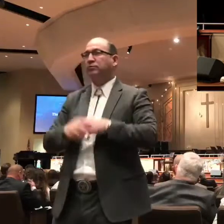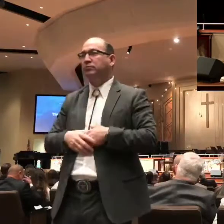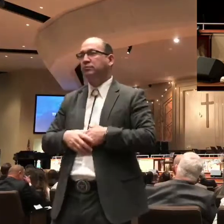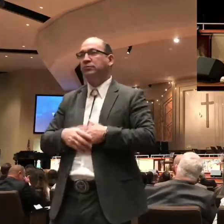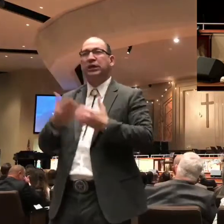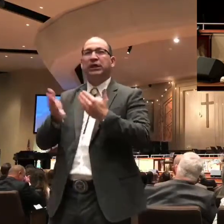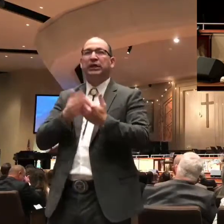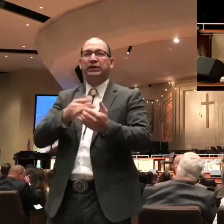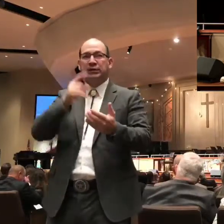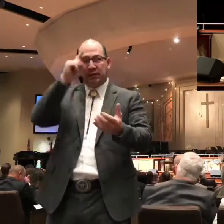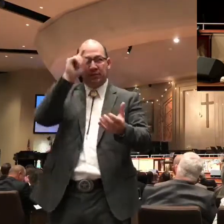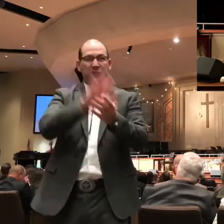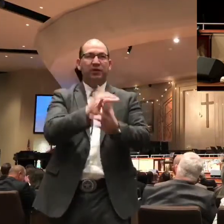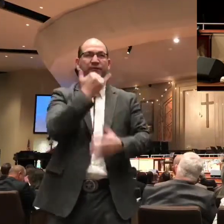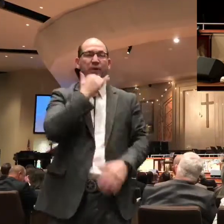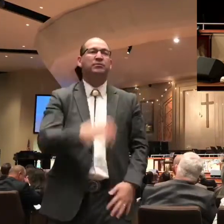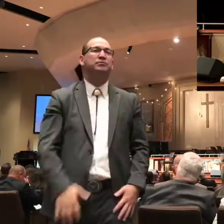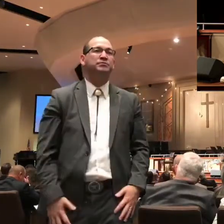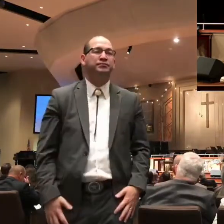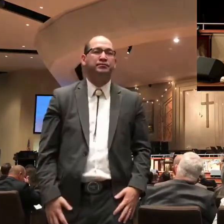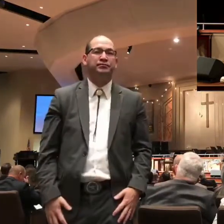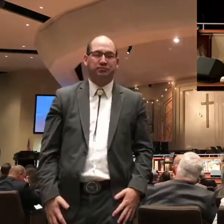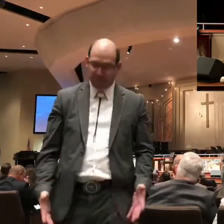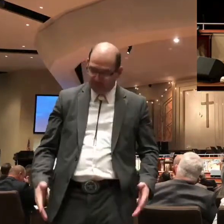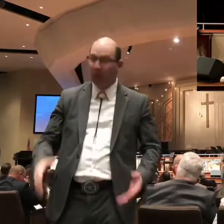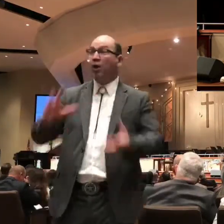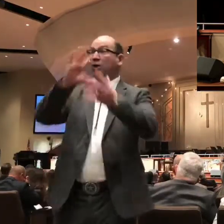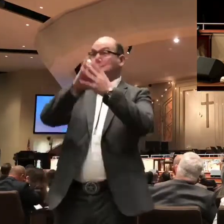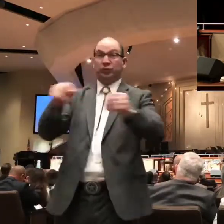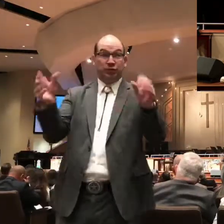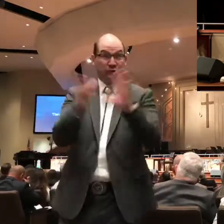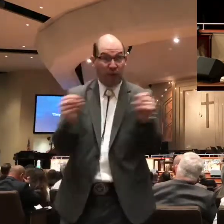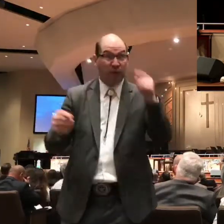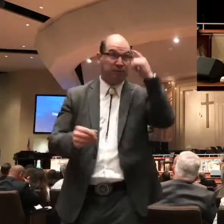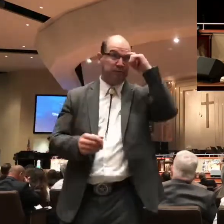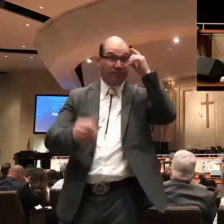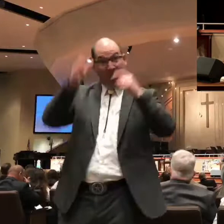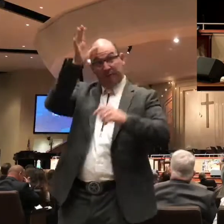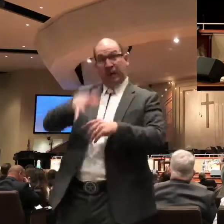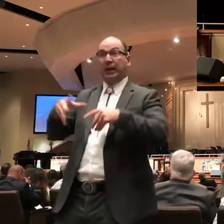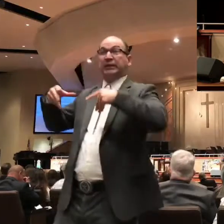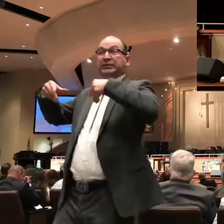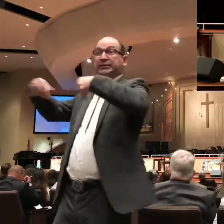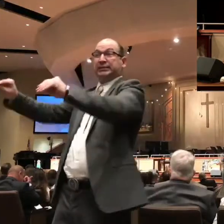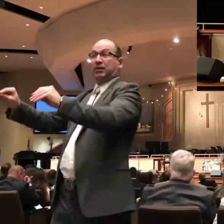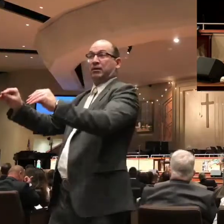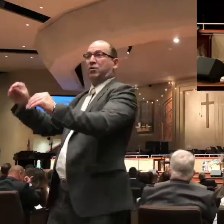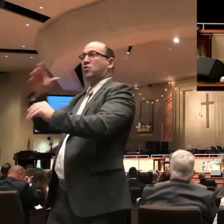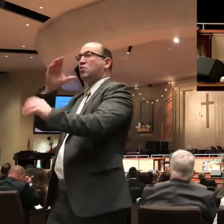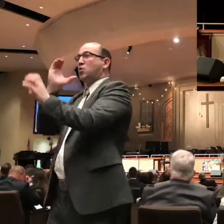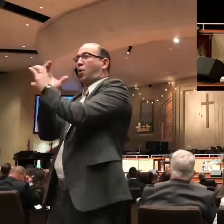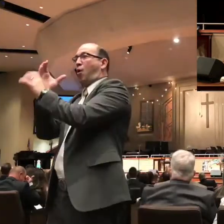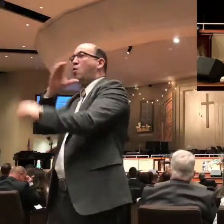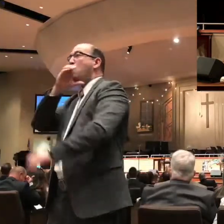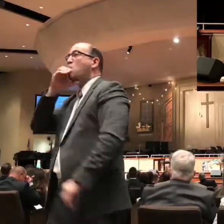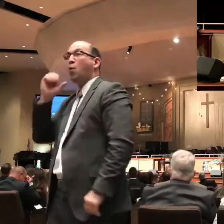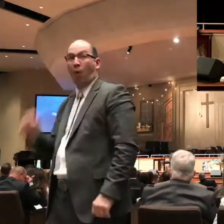tricked, indeed. I heard of an antique dealer that had a very valuable